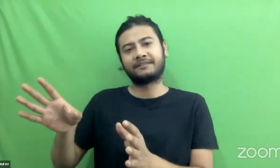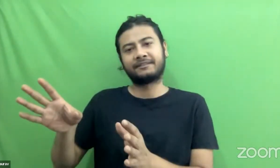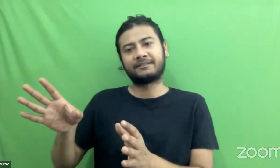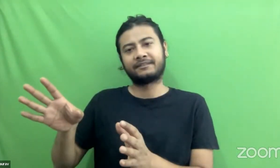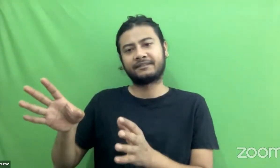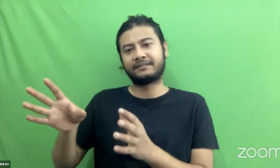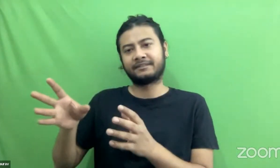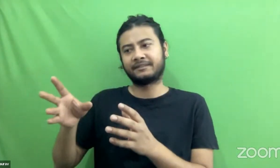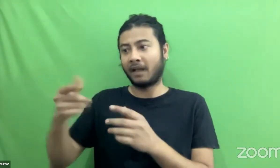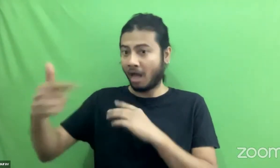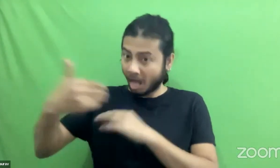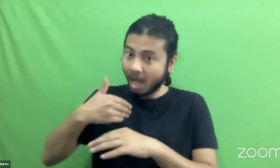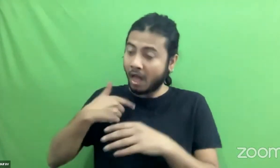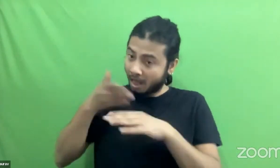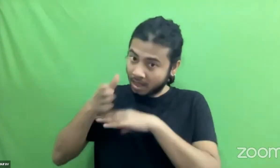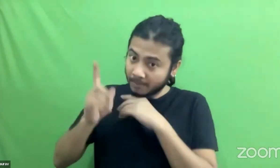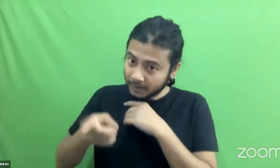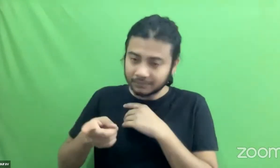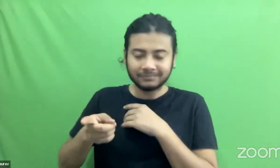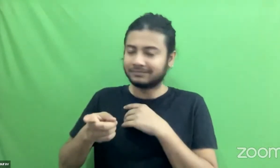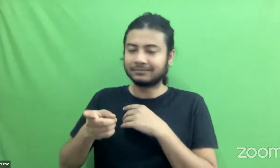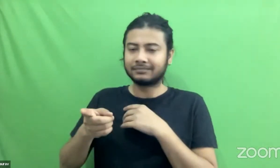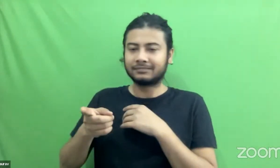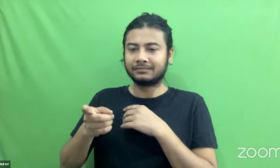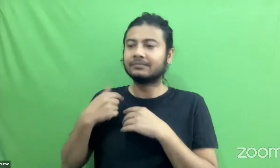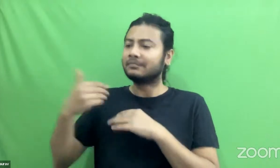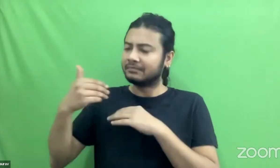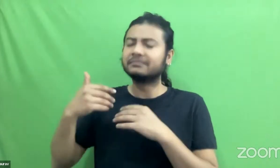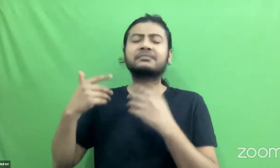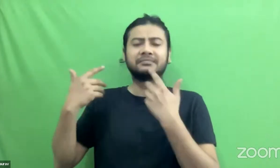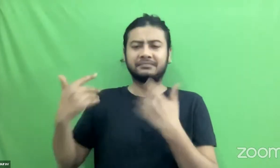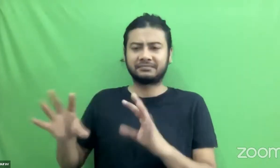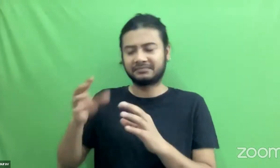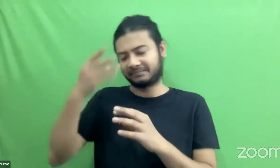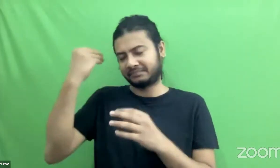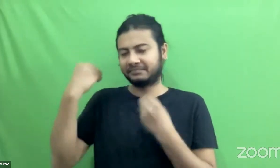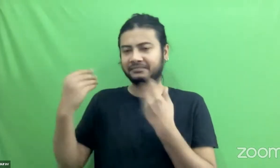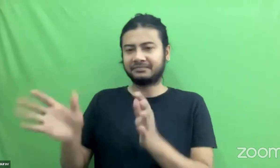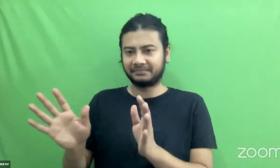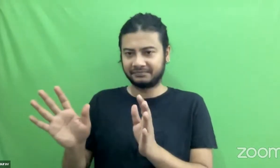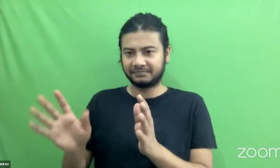of good karma. So when you do all these things, then you will get good reaction,